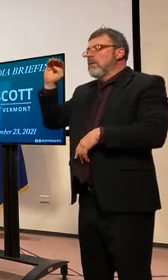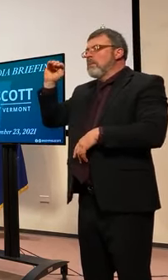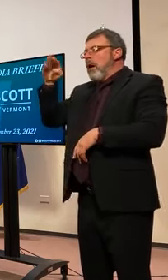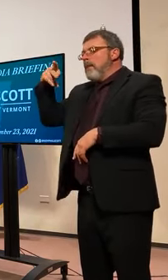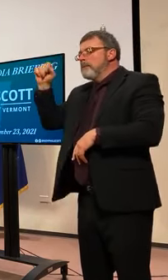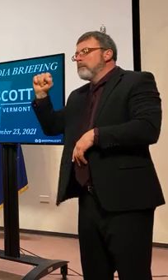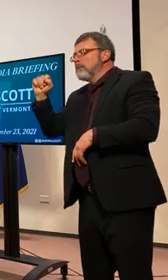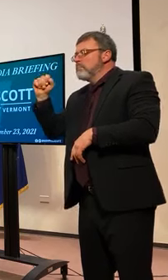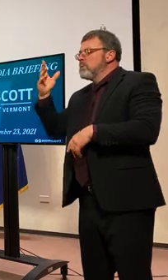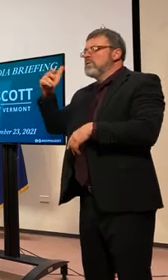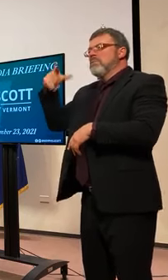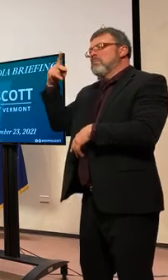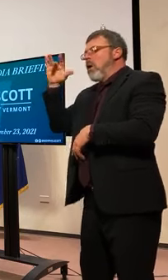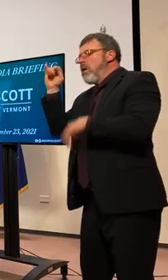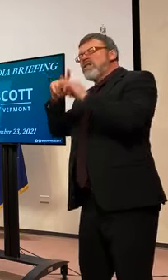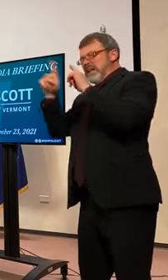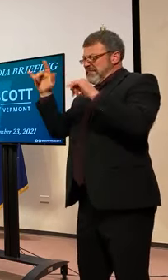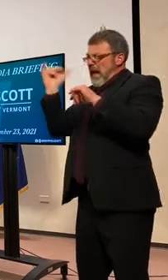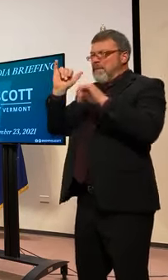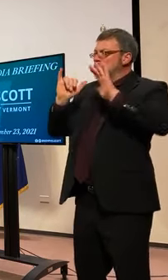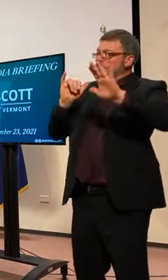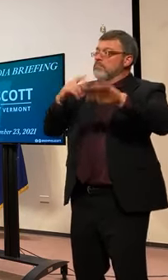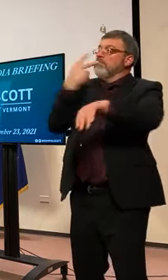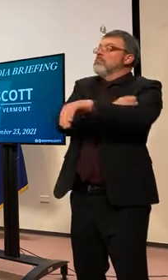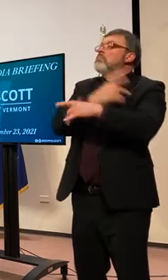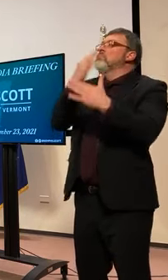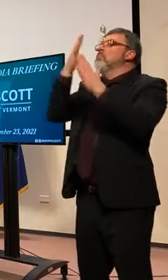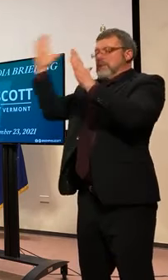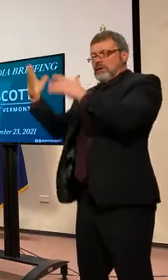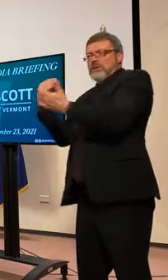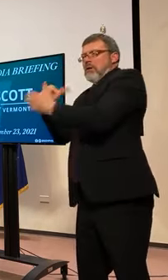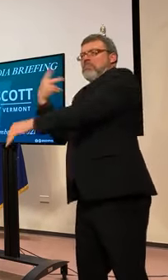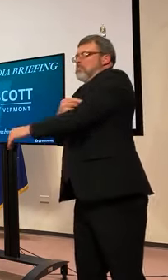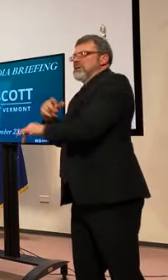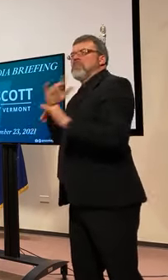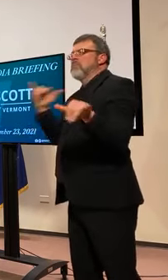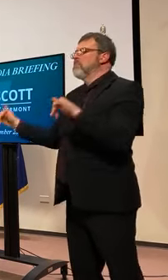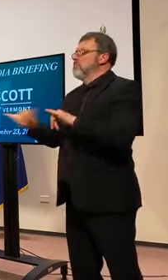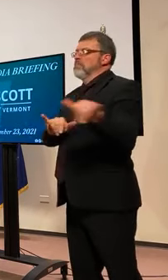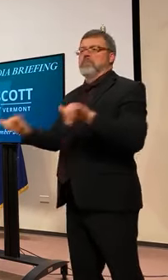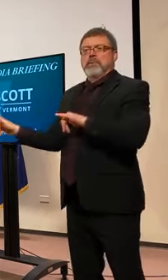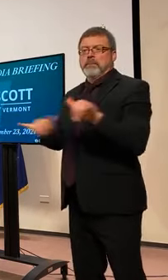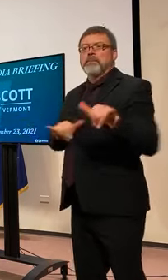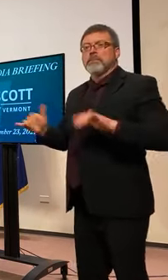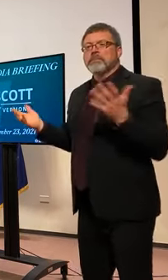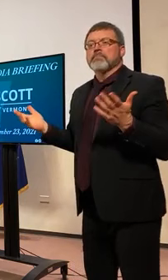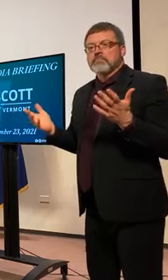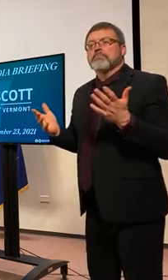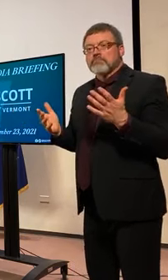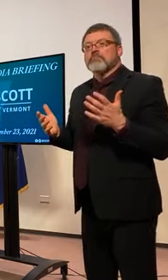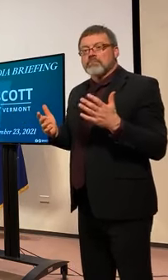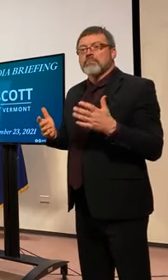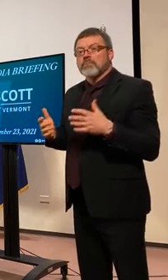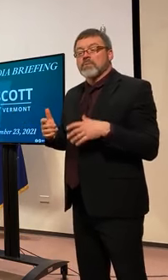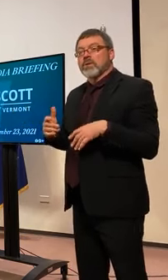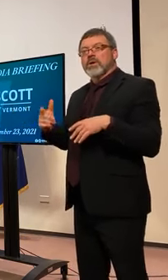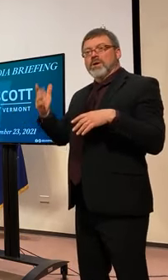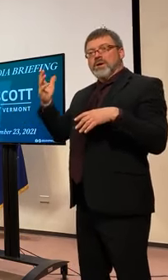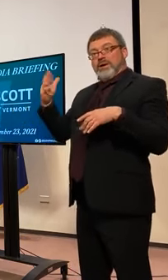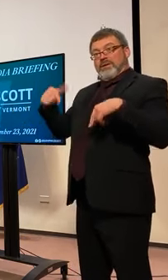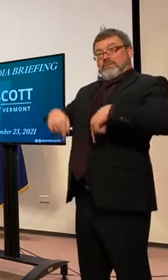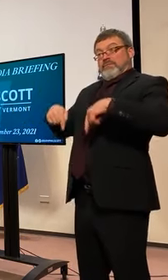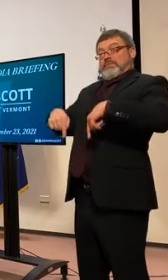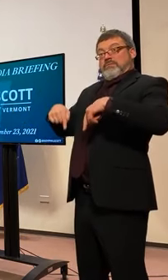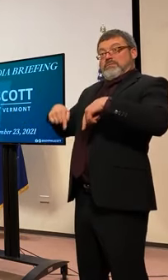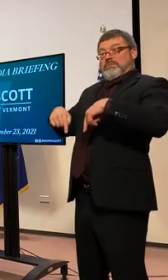series. For COVID-19, booster shots are especially important for those at higher risk who